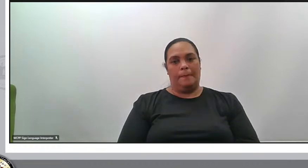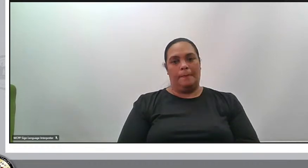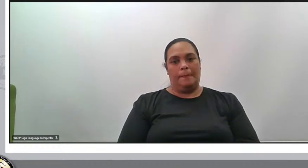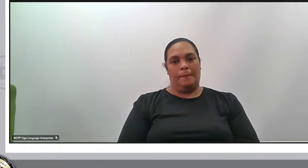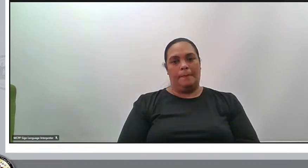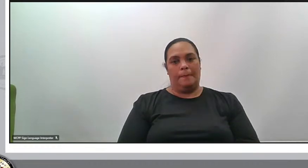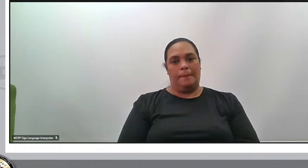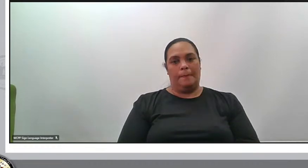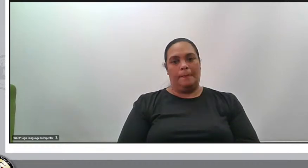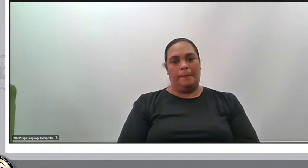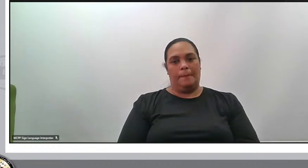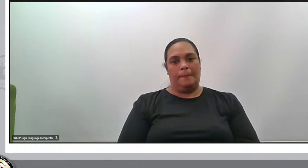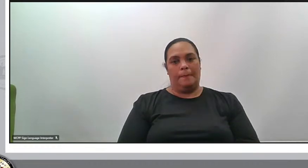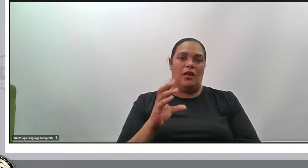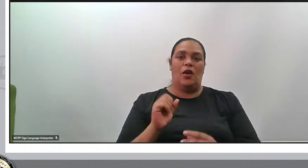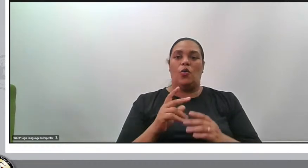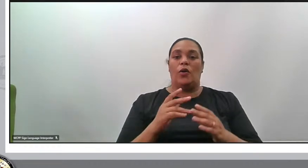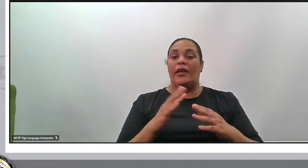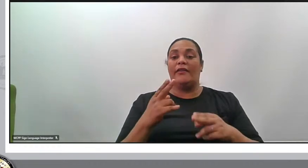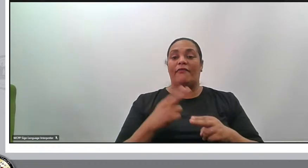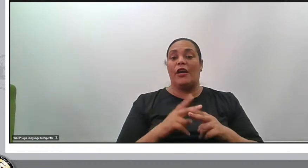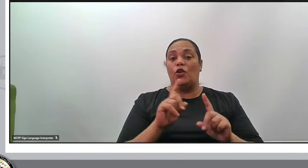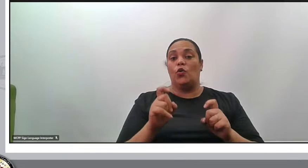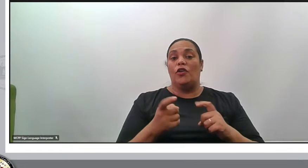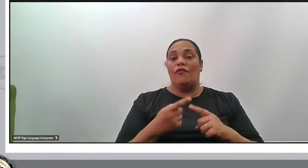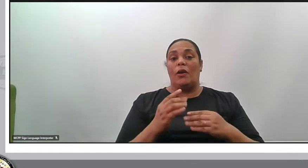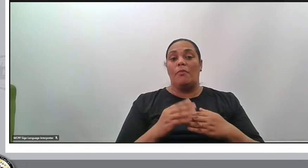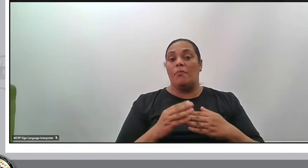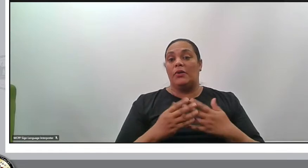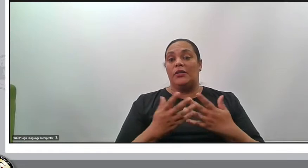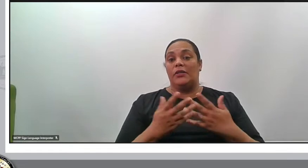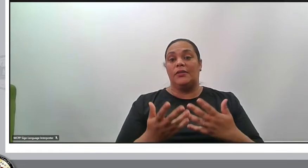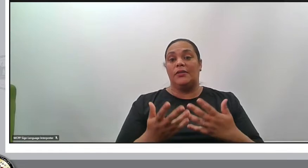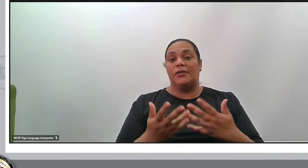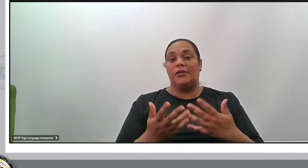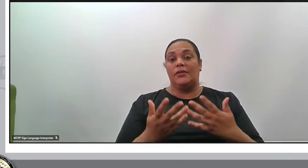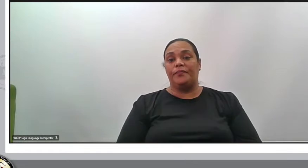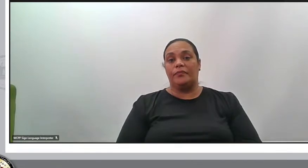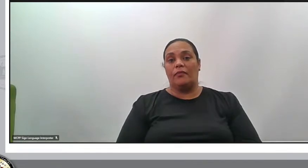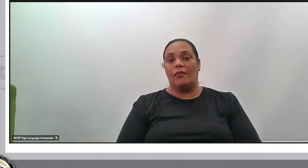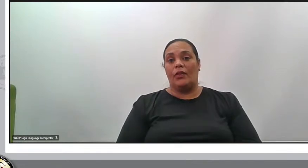Thank you. Understood. All right. Any final questions from the members?